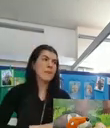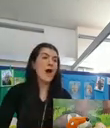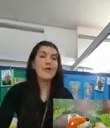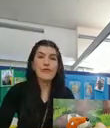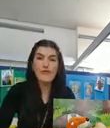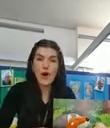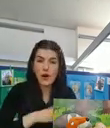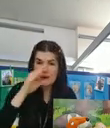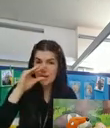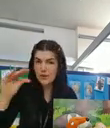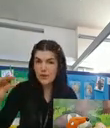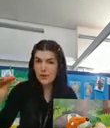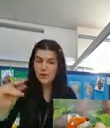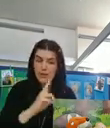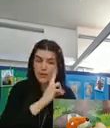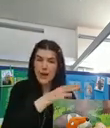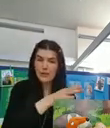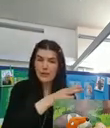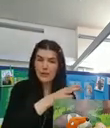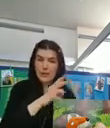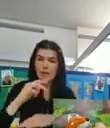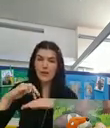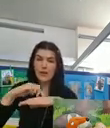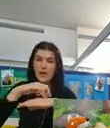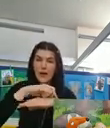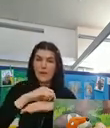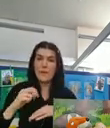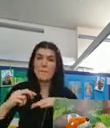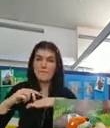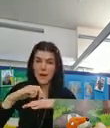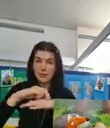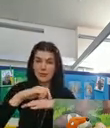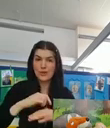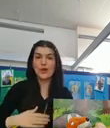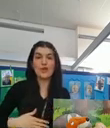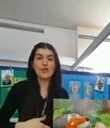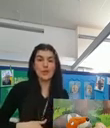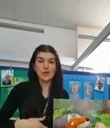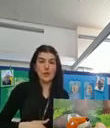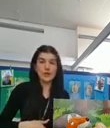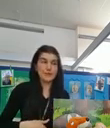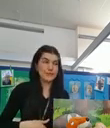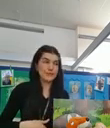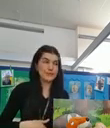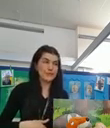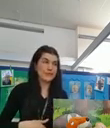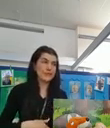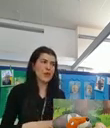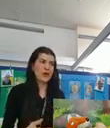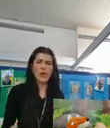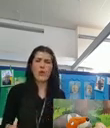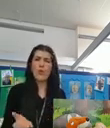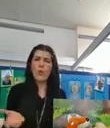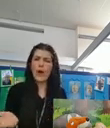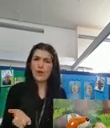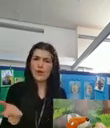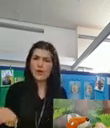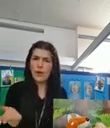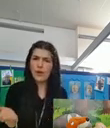A fox saw the mouse, and the mouse looked good. "Where are you going